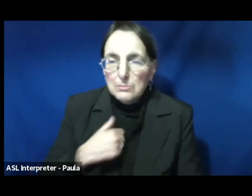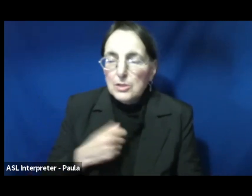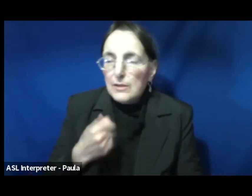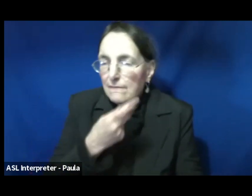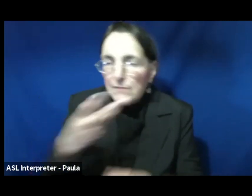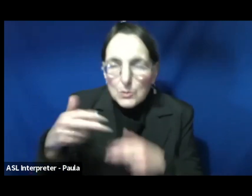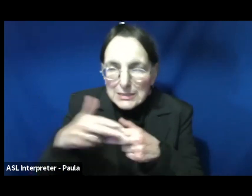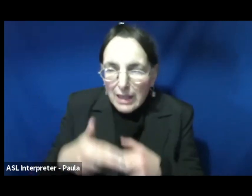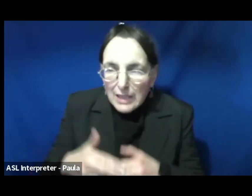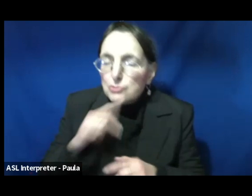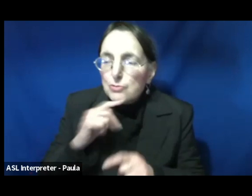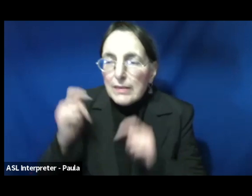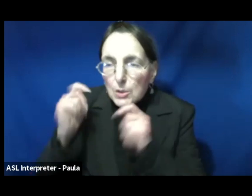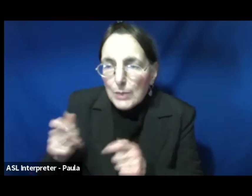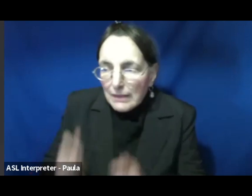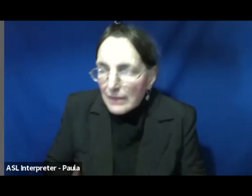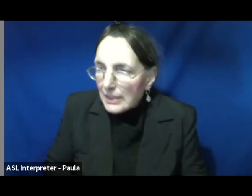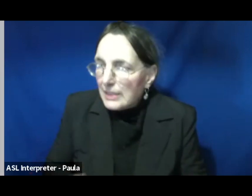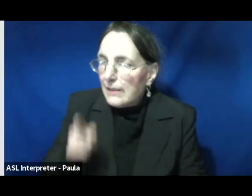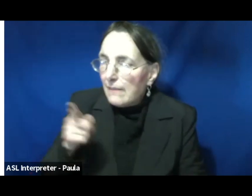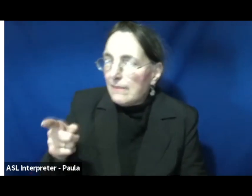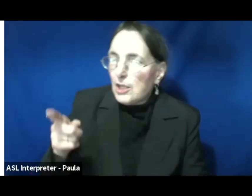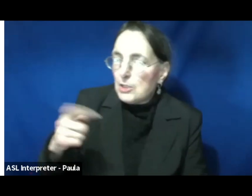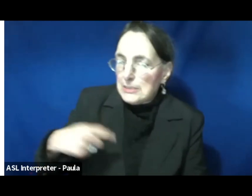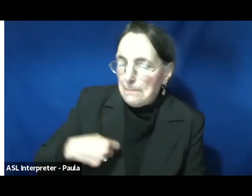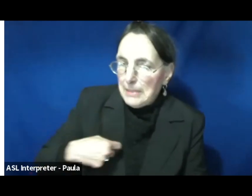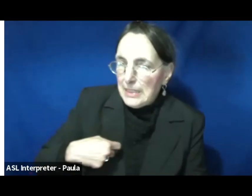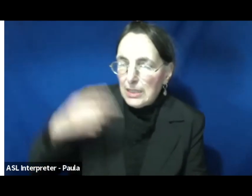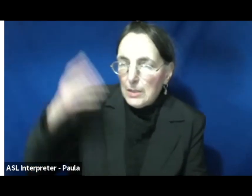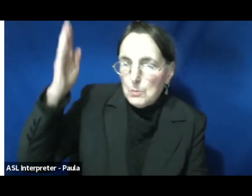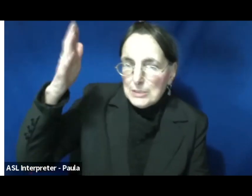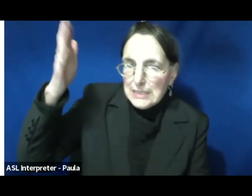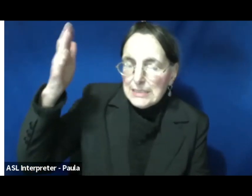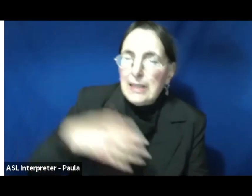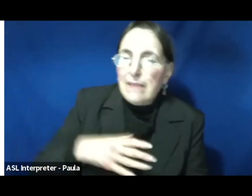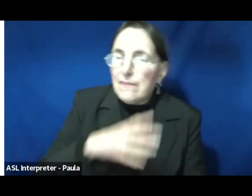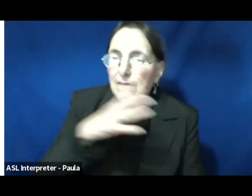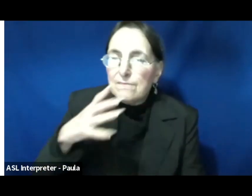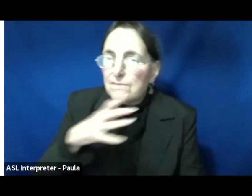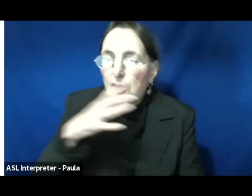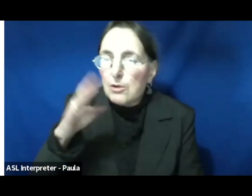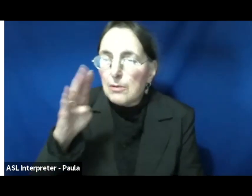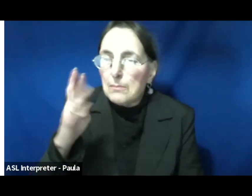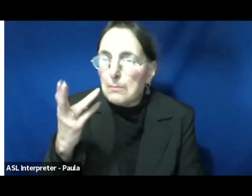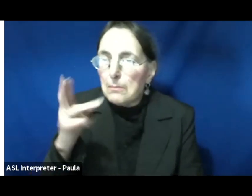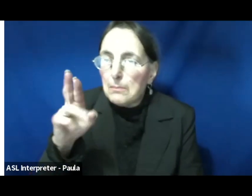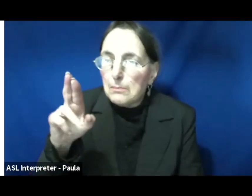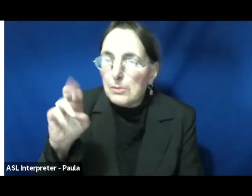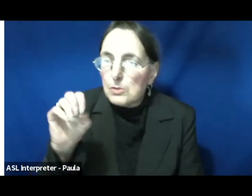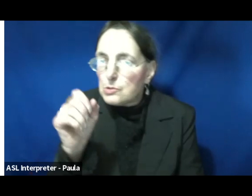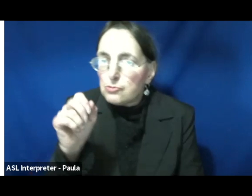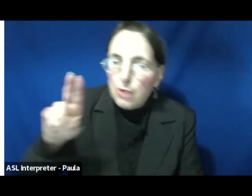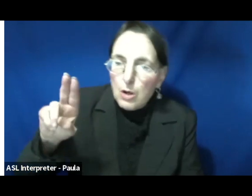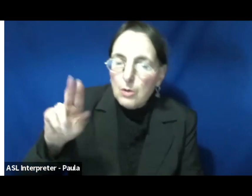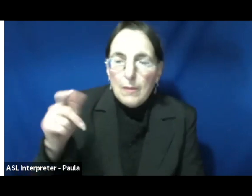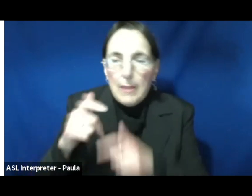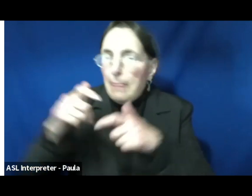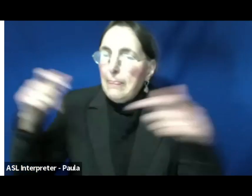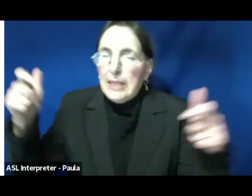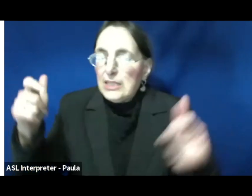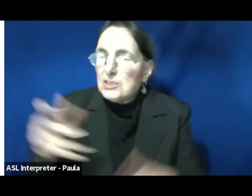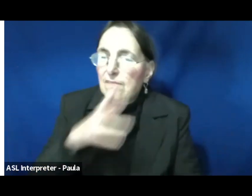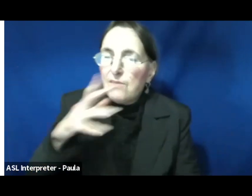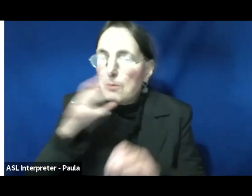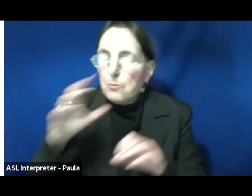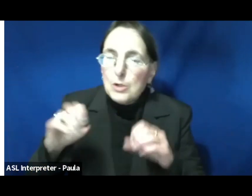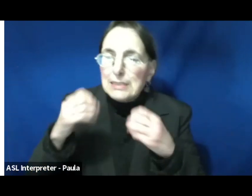just quickly. Here is me presenting. I'm being interviewed by the Farm Bureau, one of the largest farming organization in the country. I'm giving a talk to